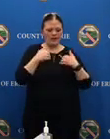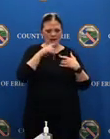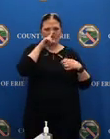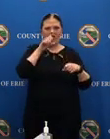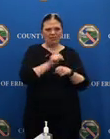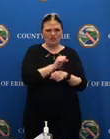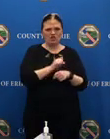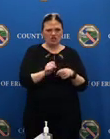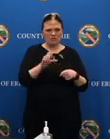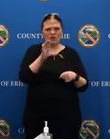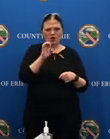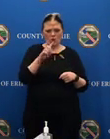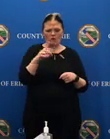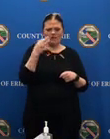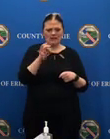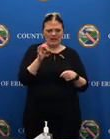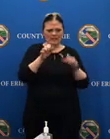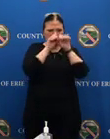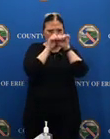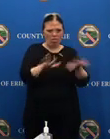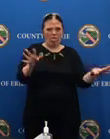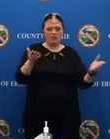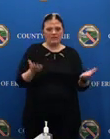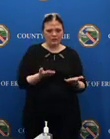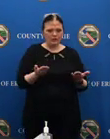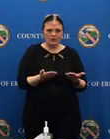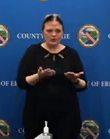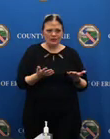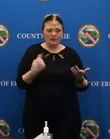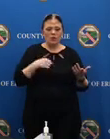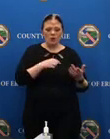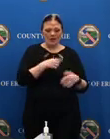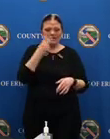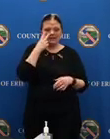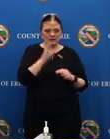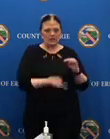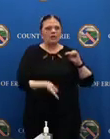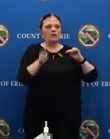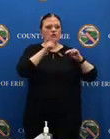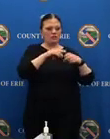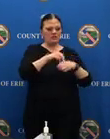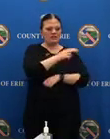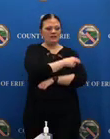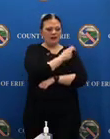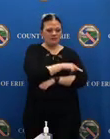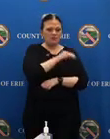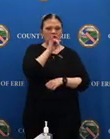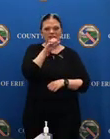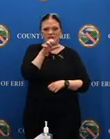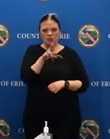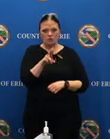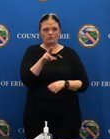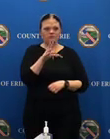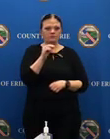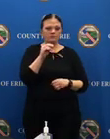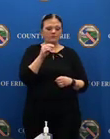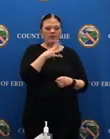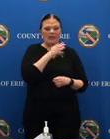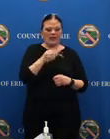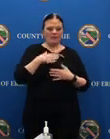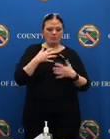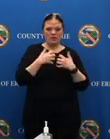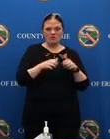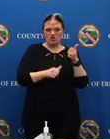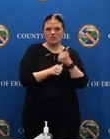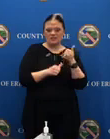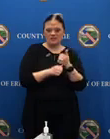legitimate COVID-19 outbreak here. And we see increases in the hospitalization, the ICU, and the airway-assisted numbers.